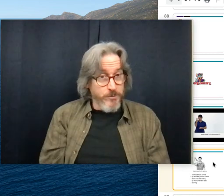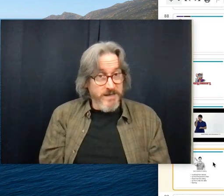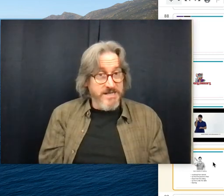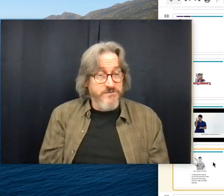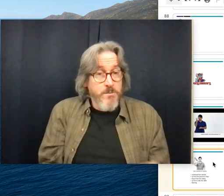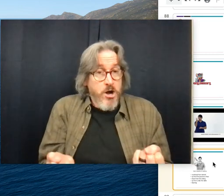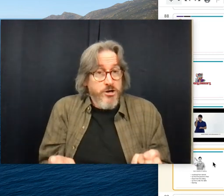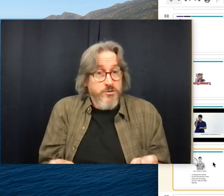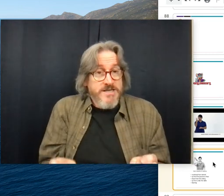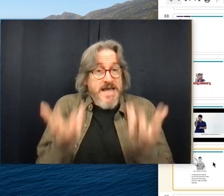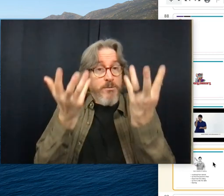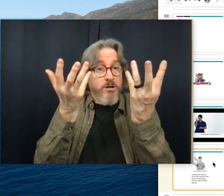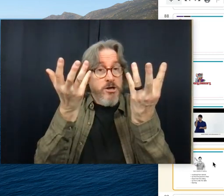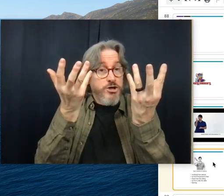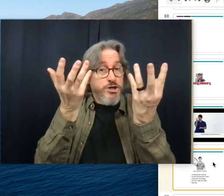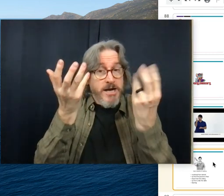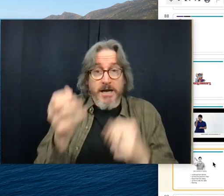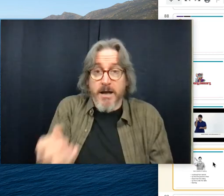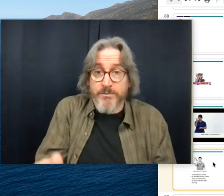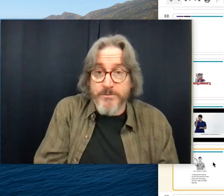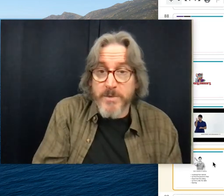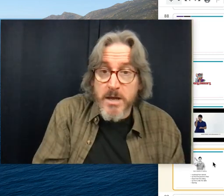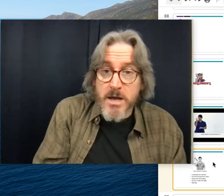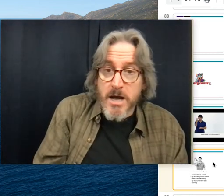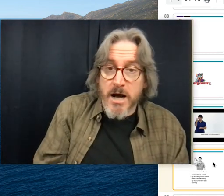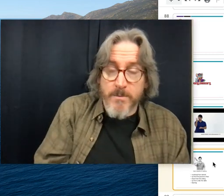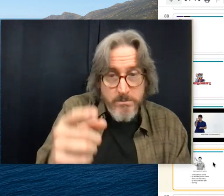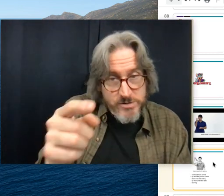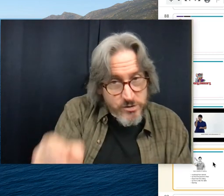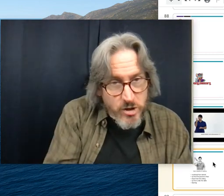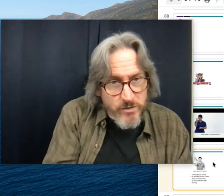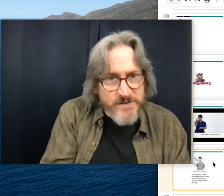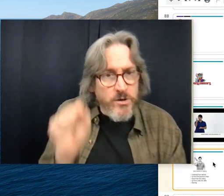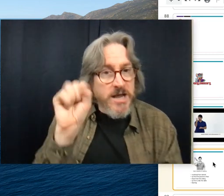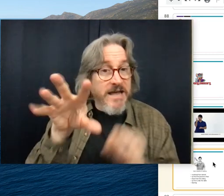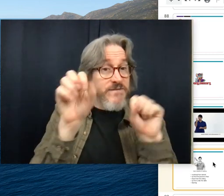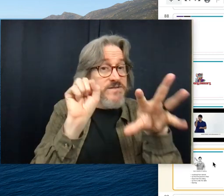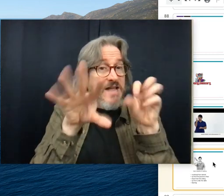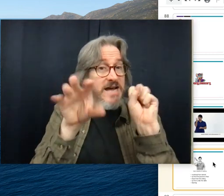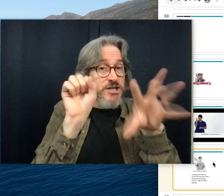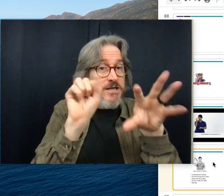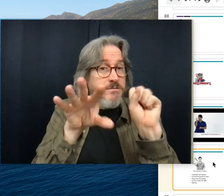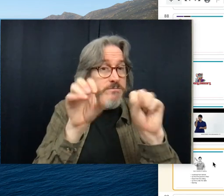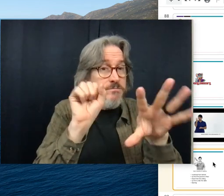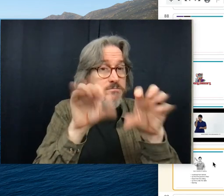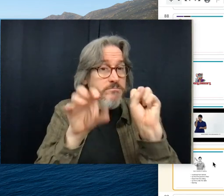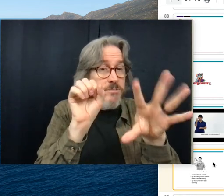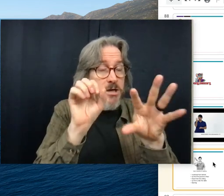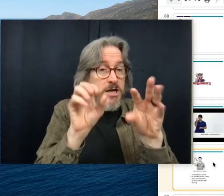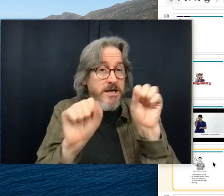Lights. Could be lights from under the table shining up. So there's all these different, if it's flashing,